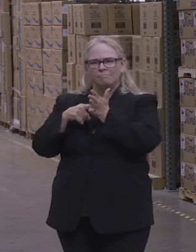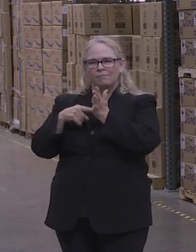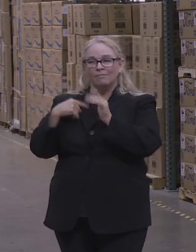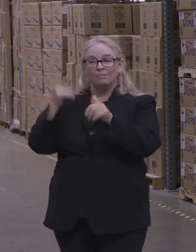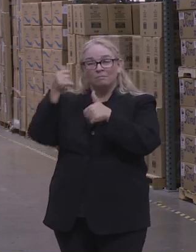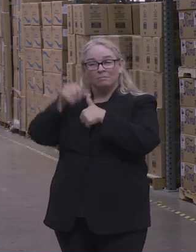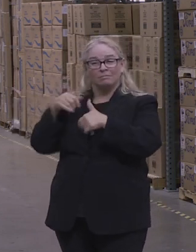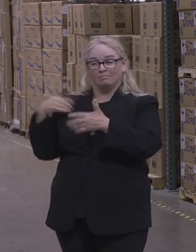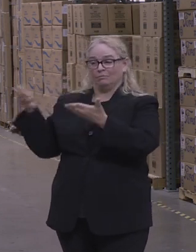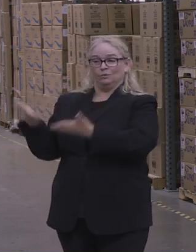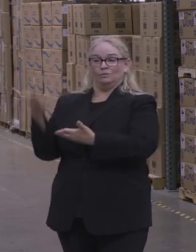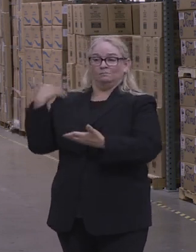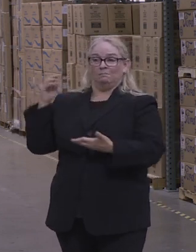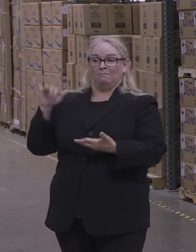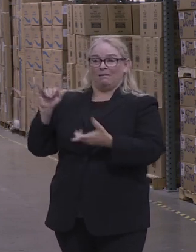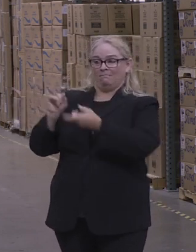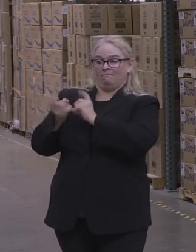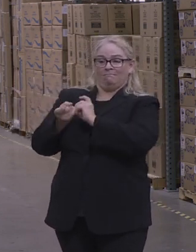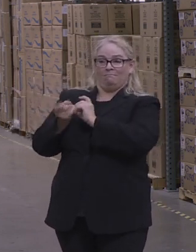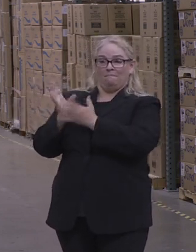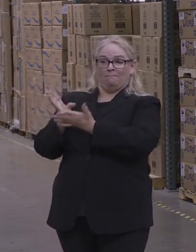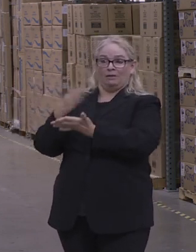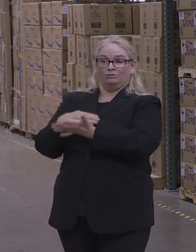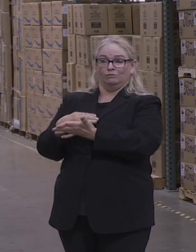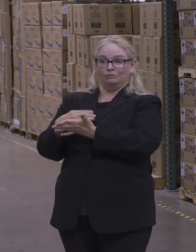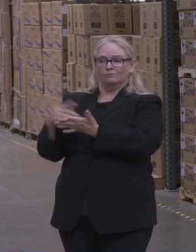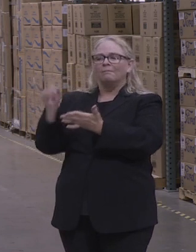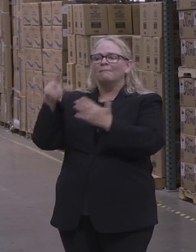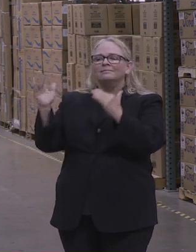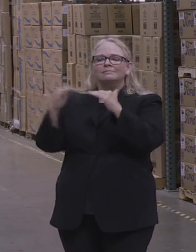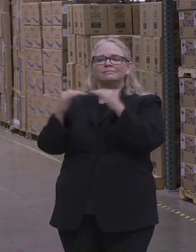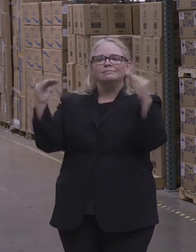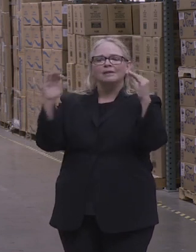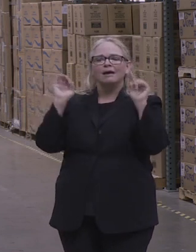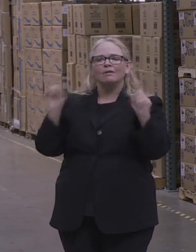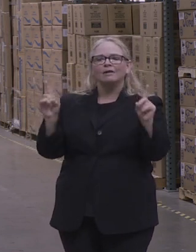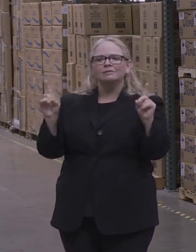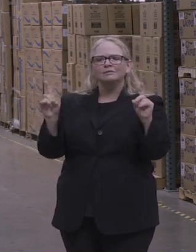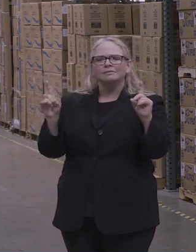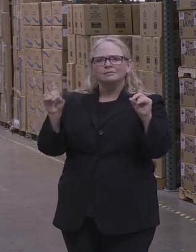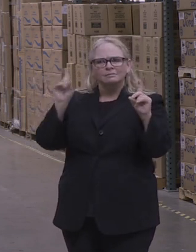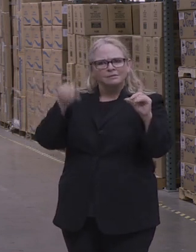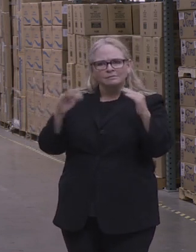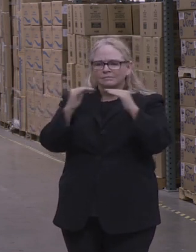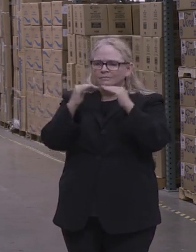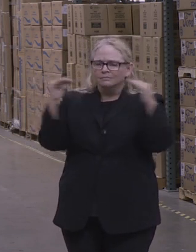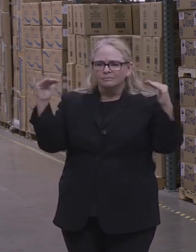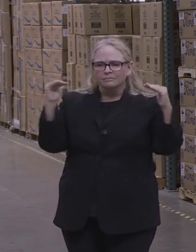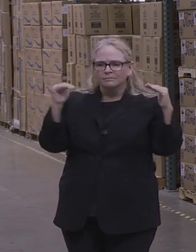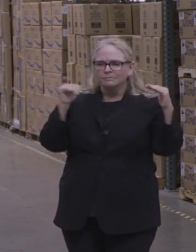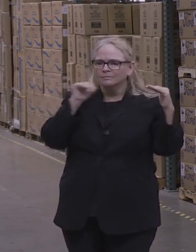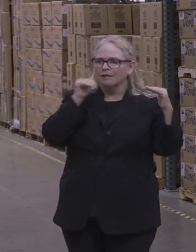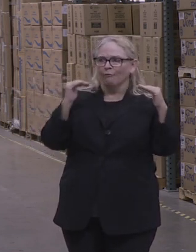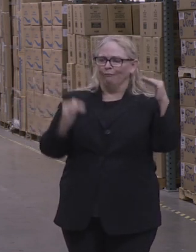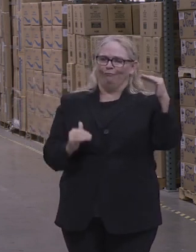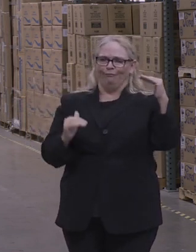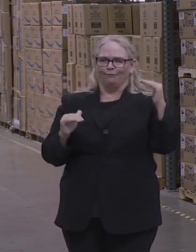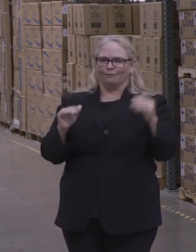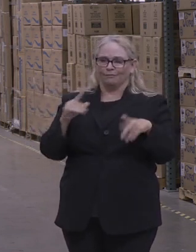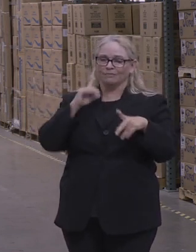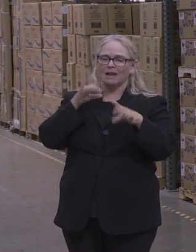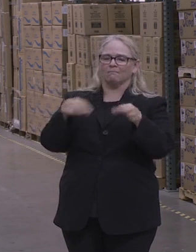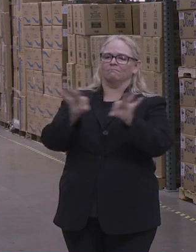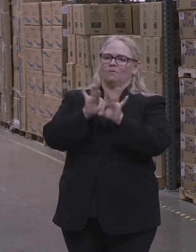budget was the issue of equity that goes to the core of your question. And we didn't attach that as a throwaway line. We did